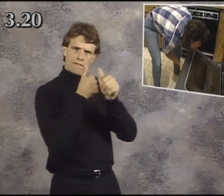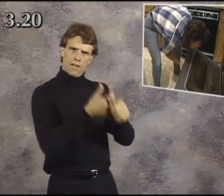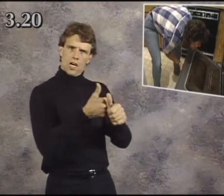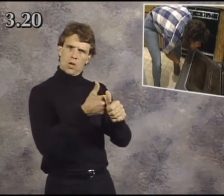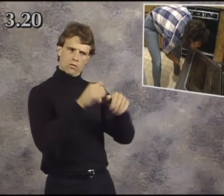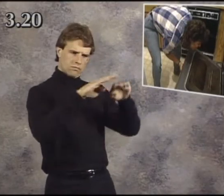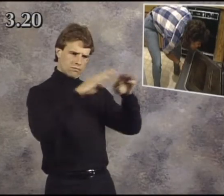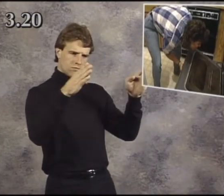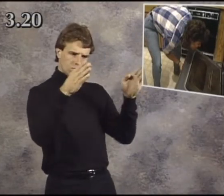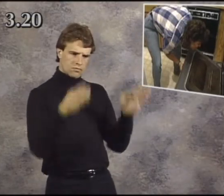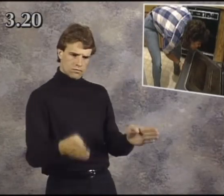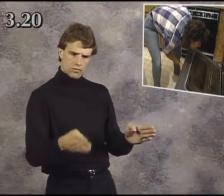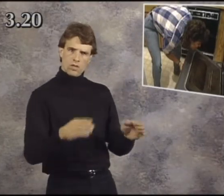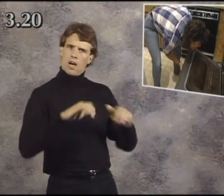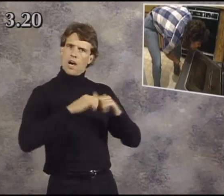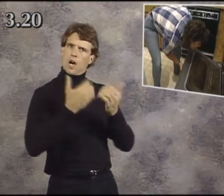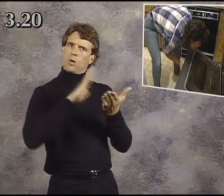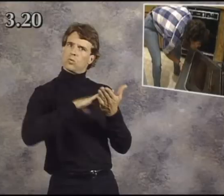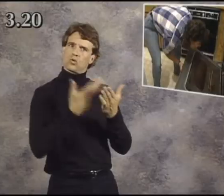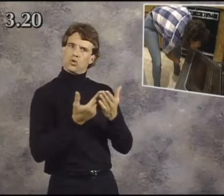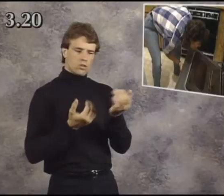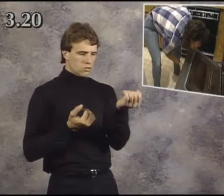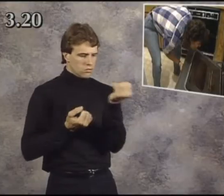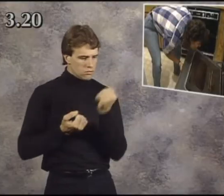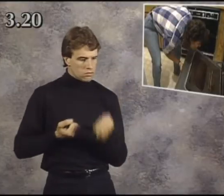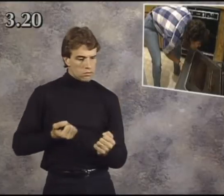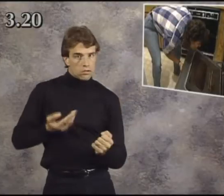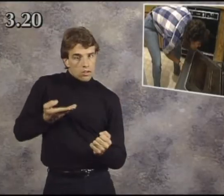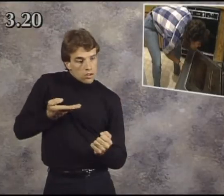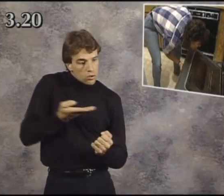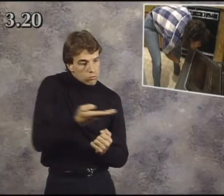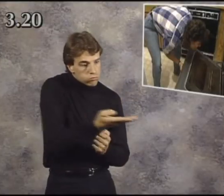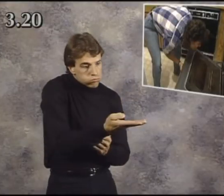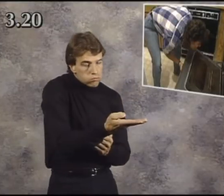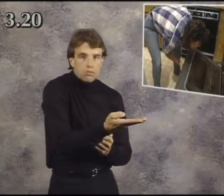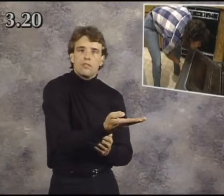This sign reflects the activity of putting something in an oven.